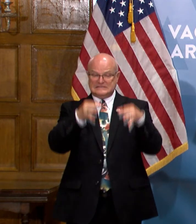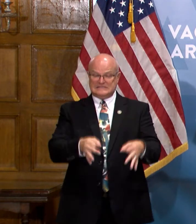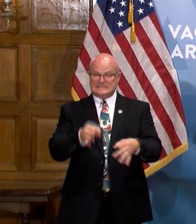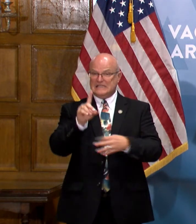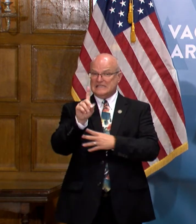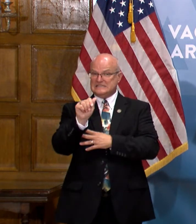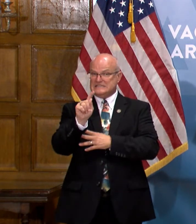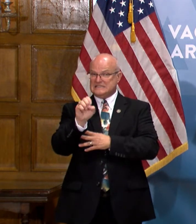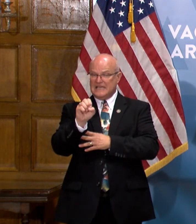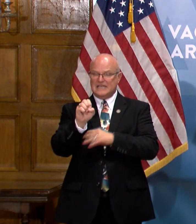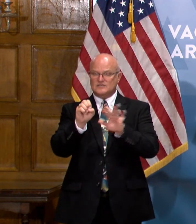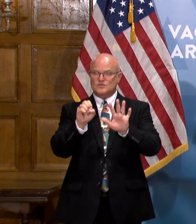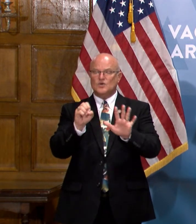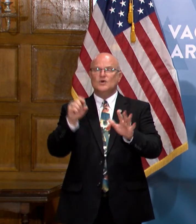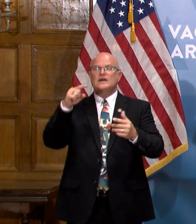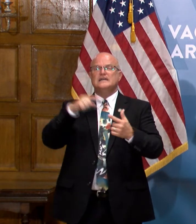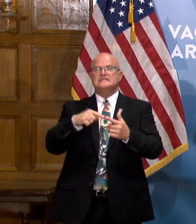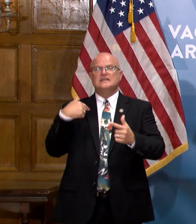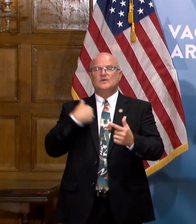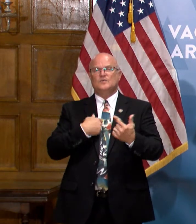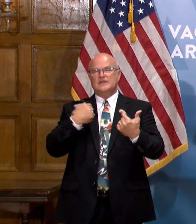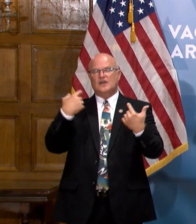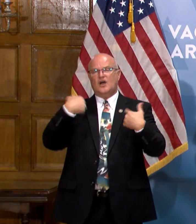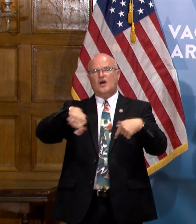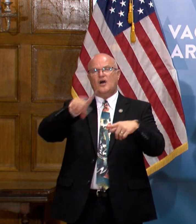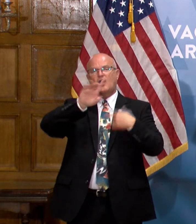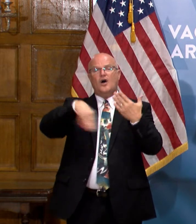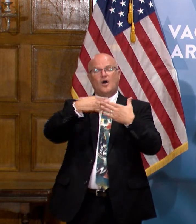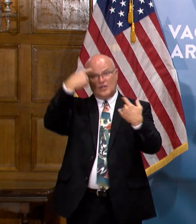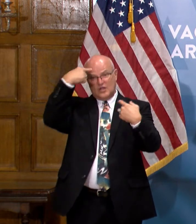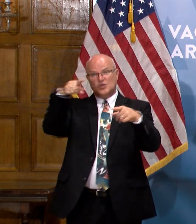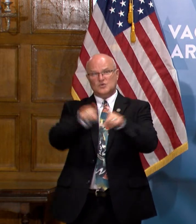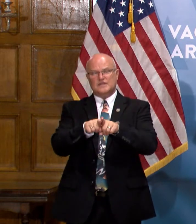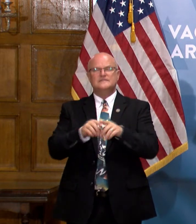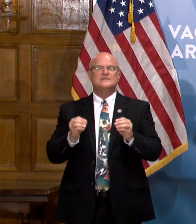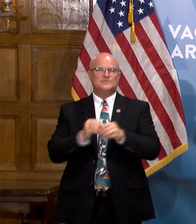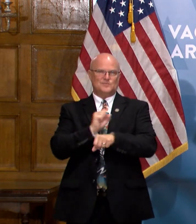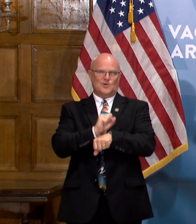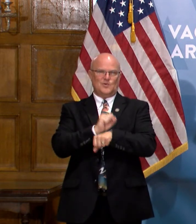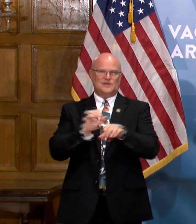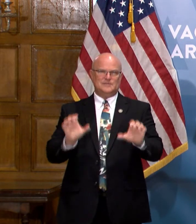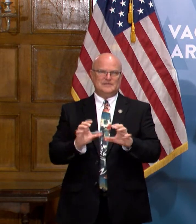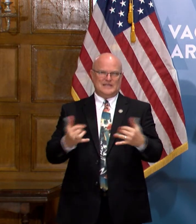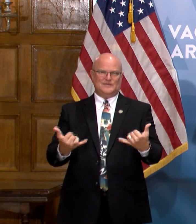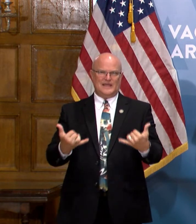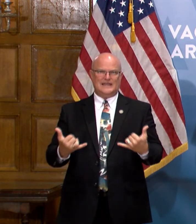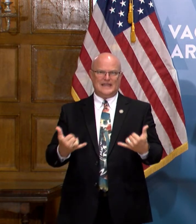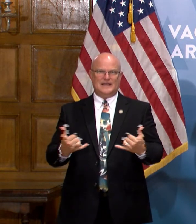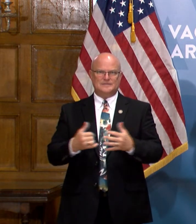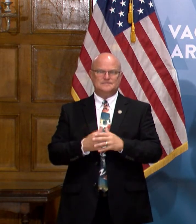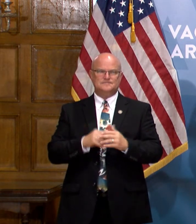yet until we reach that consensus. And so there's just more work to be done.